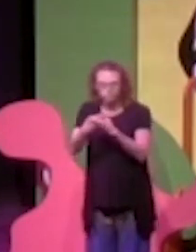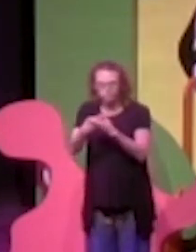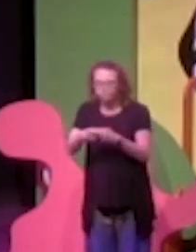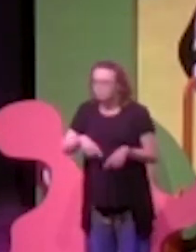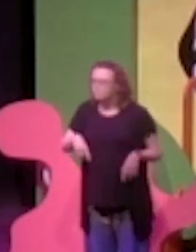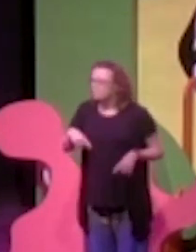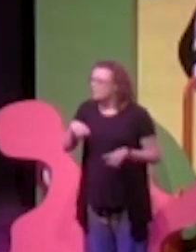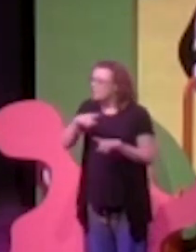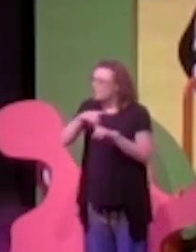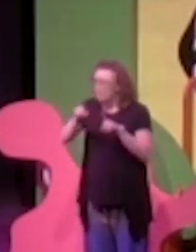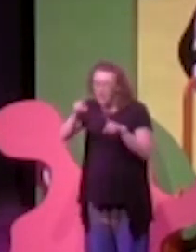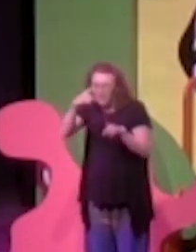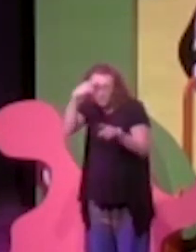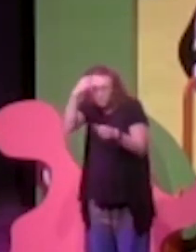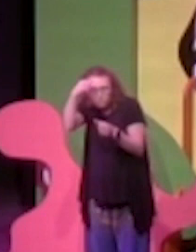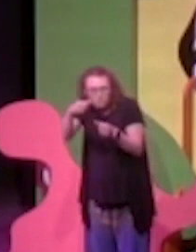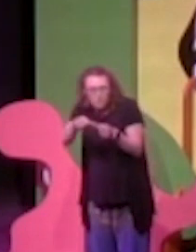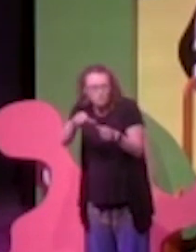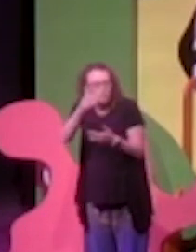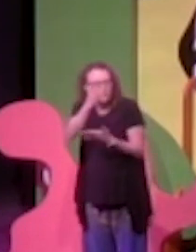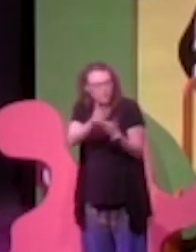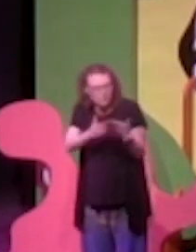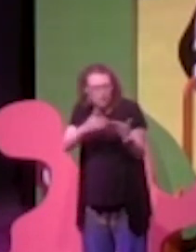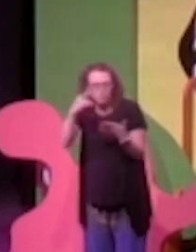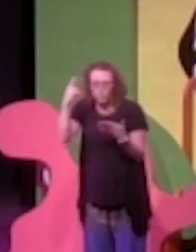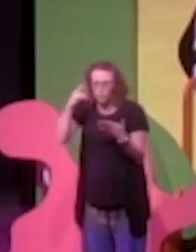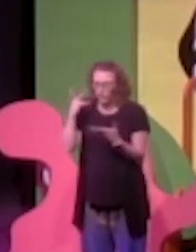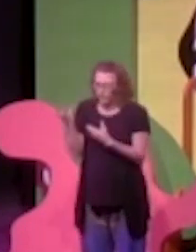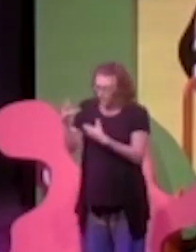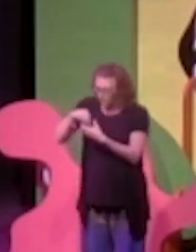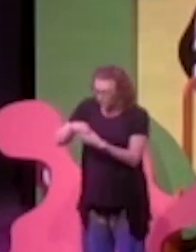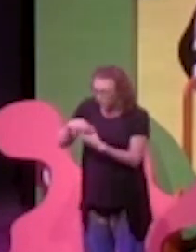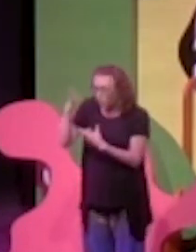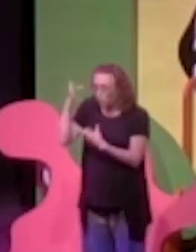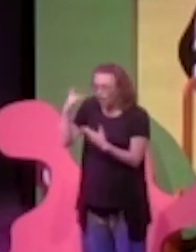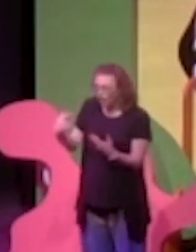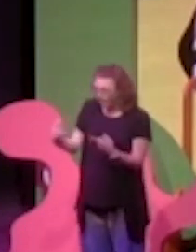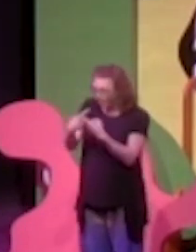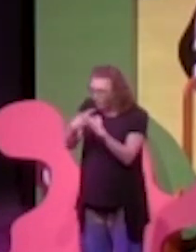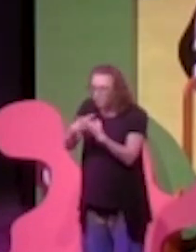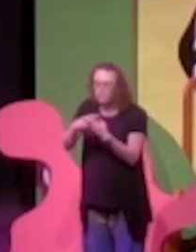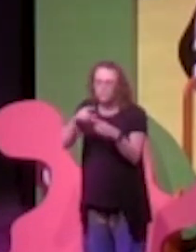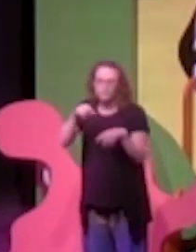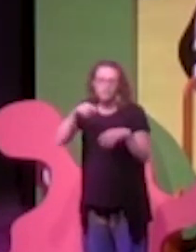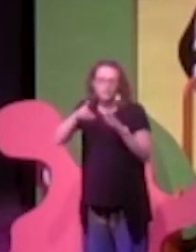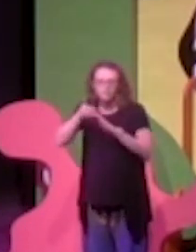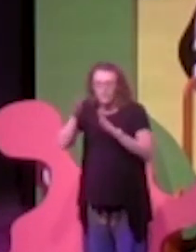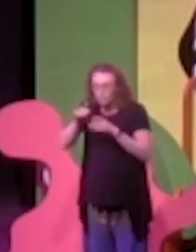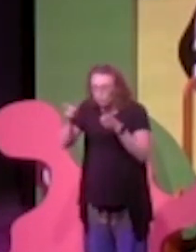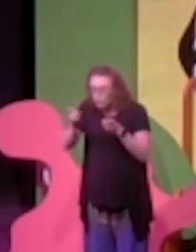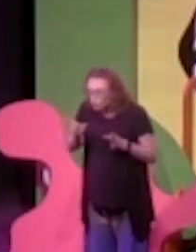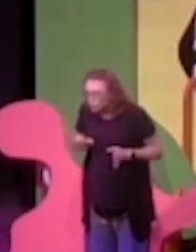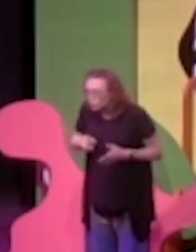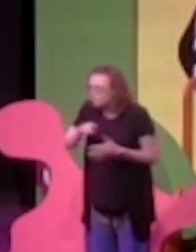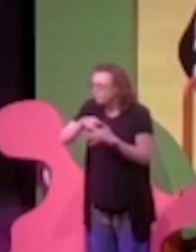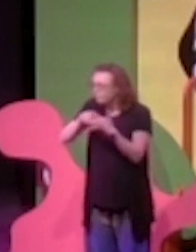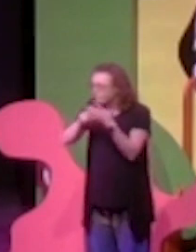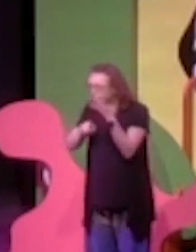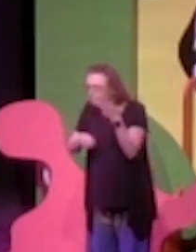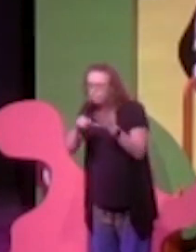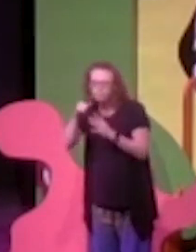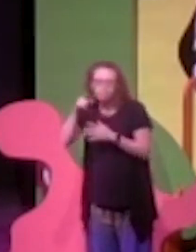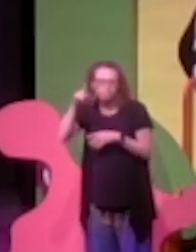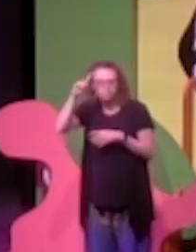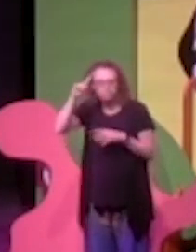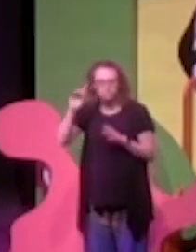and tendencies over time and what's easier administratively and all these things that press upon our minds as arts